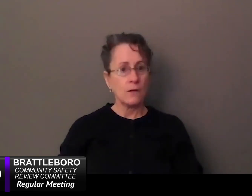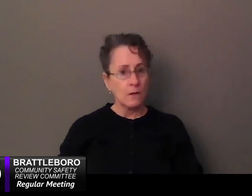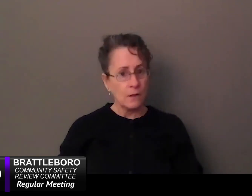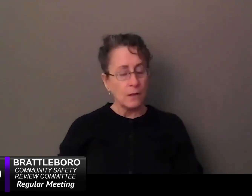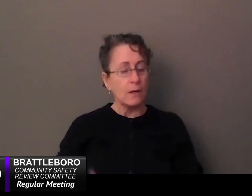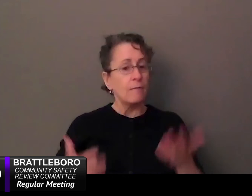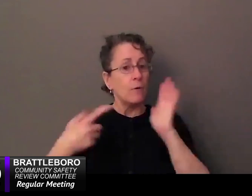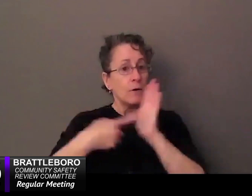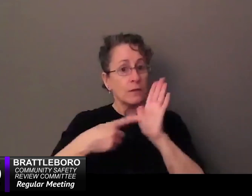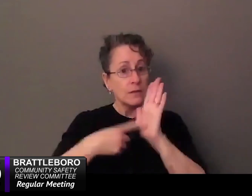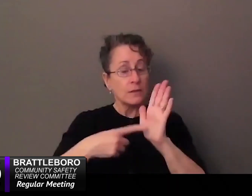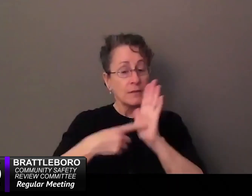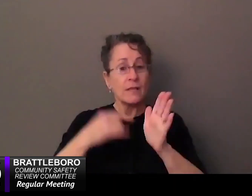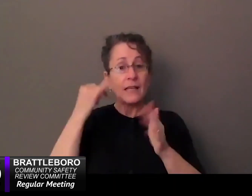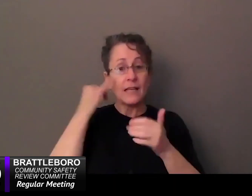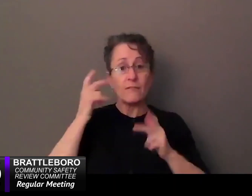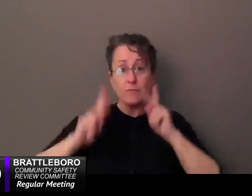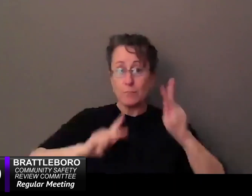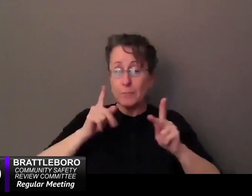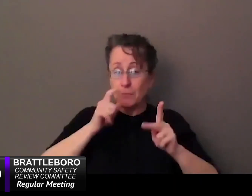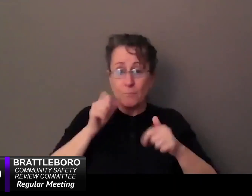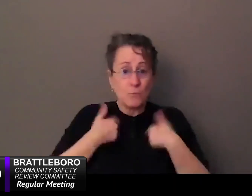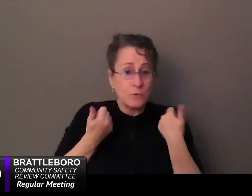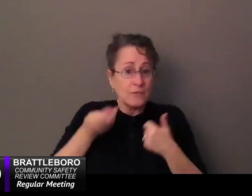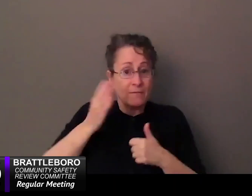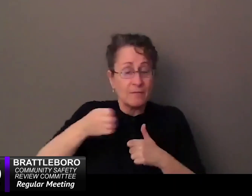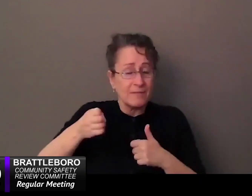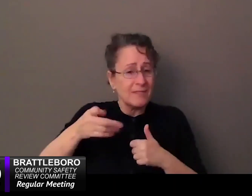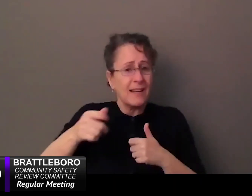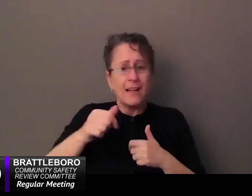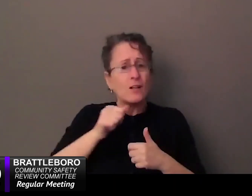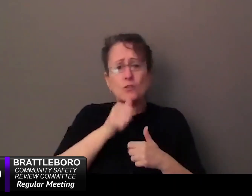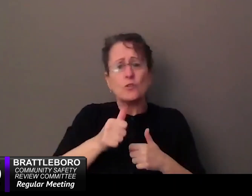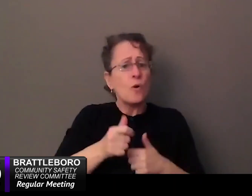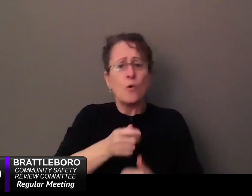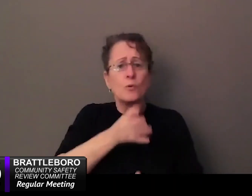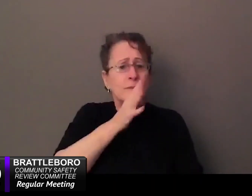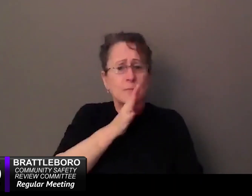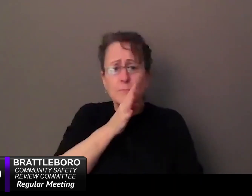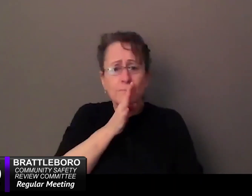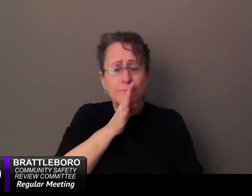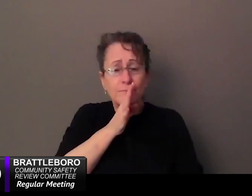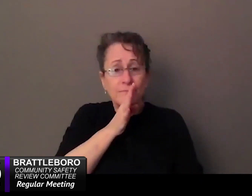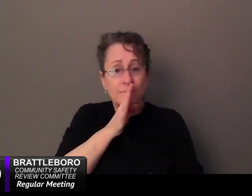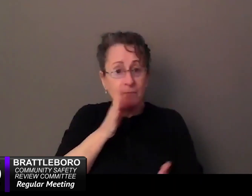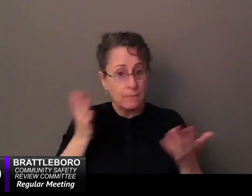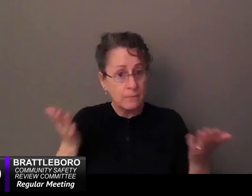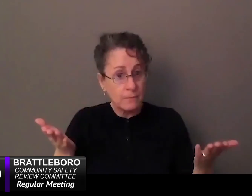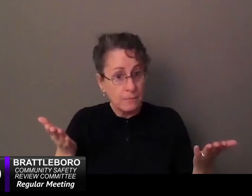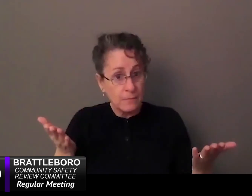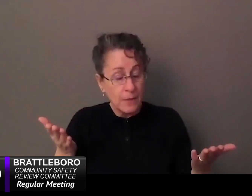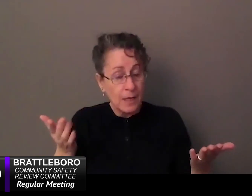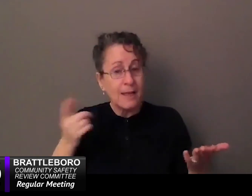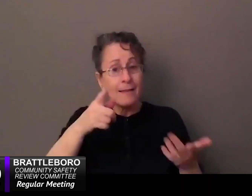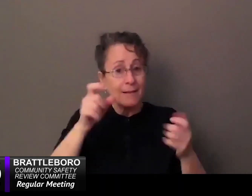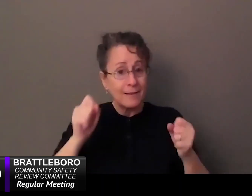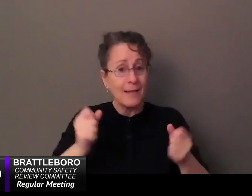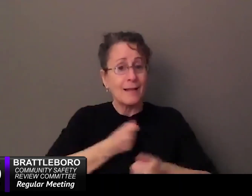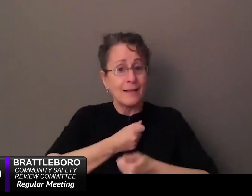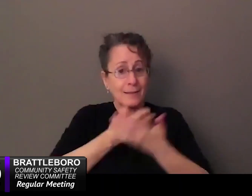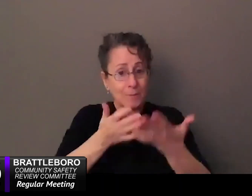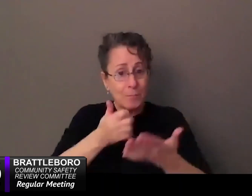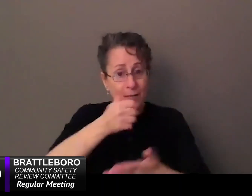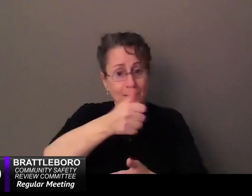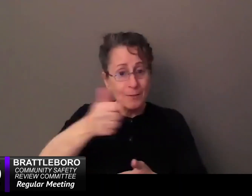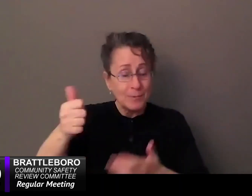for any number of reasons, you know, and making sure that we think creatively, diversely, broadly about